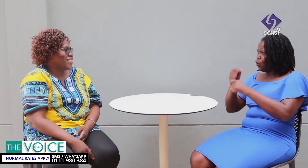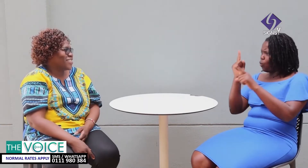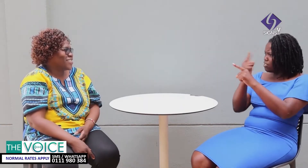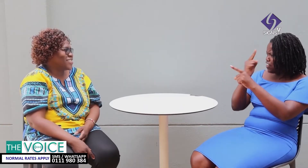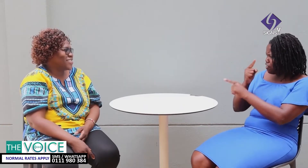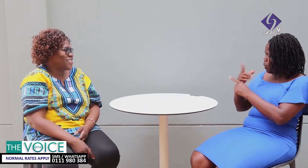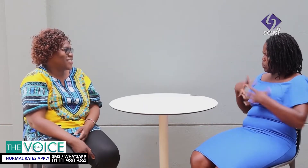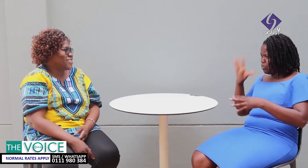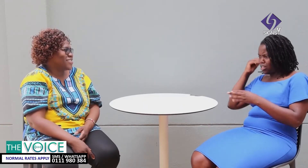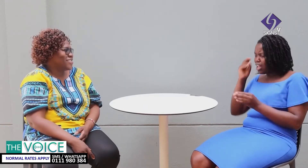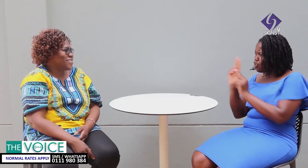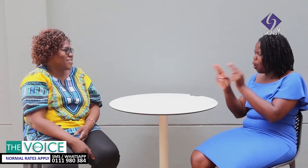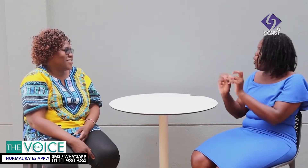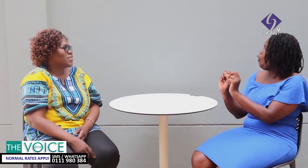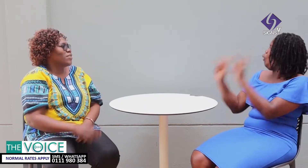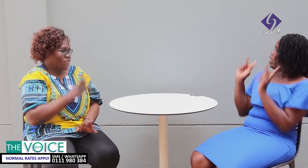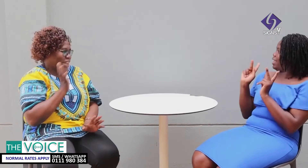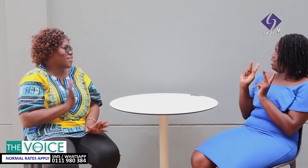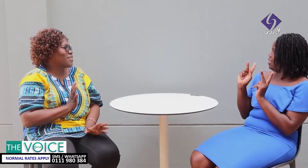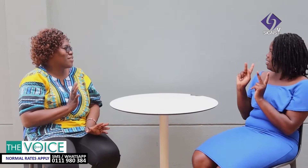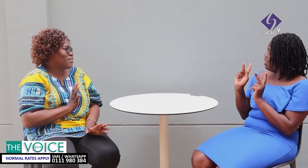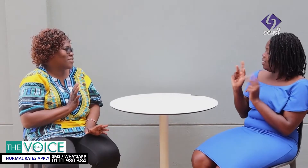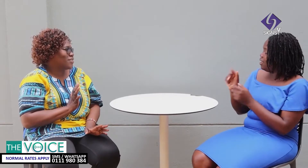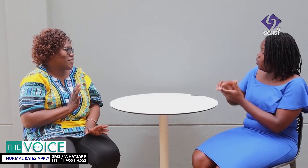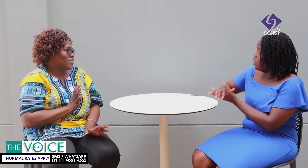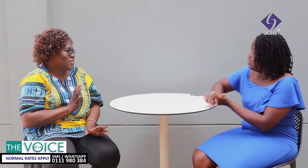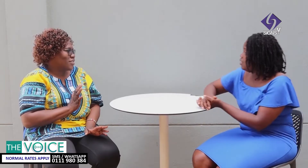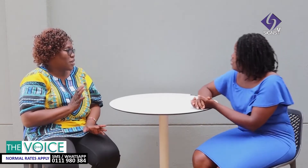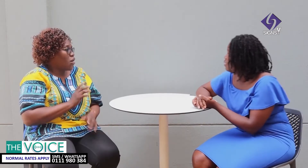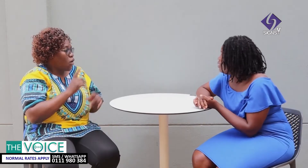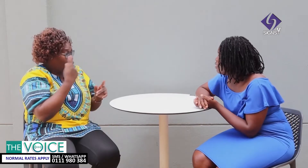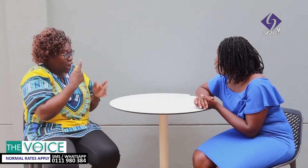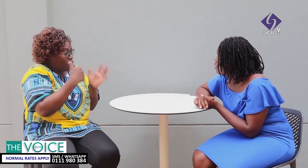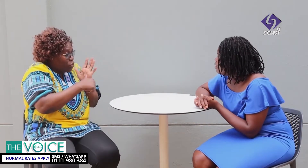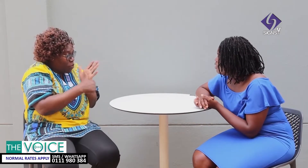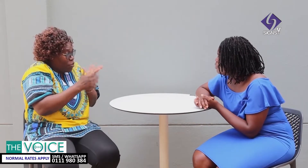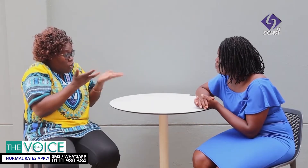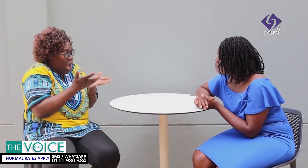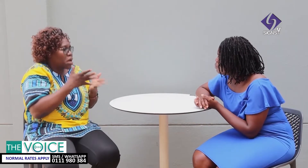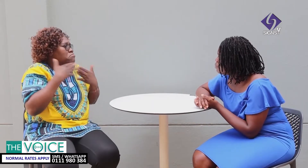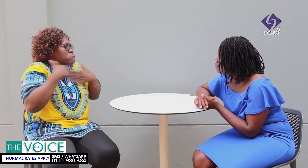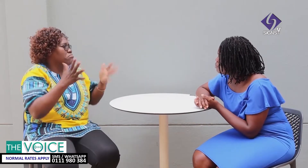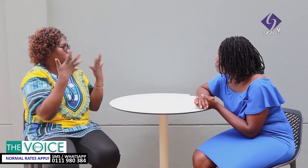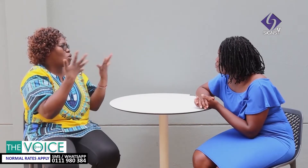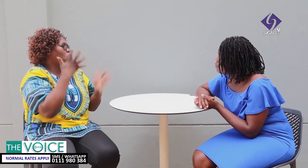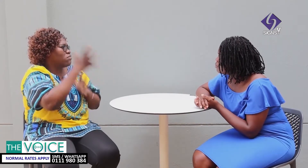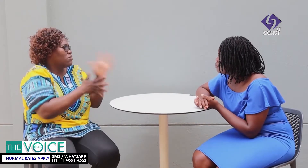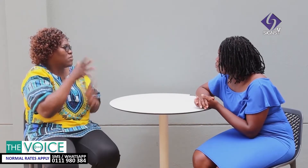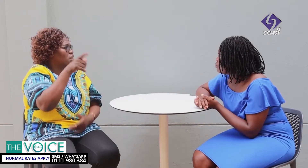language, because they felt like I am supposed to be hearing. So they felt that using sign language is